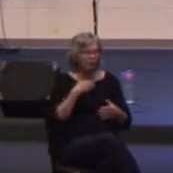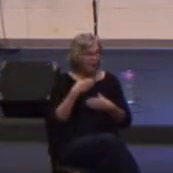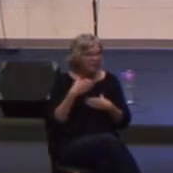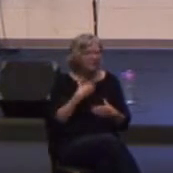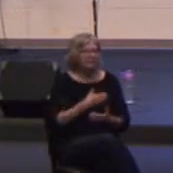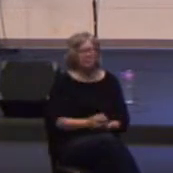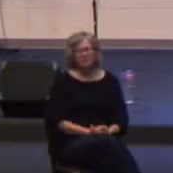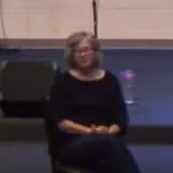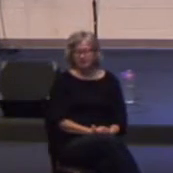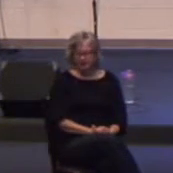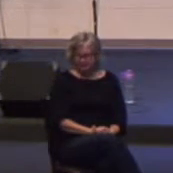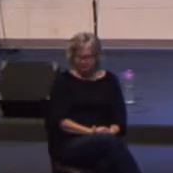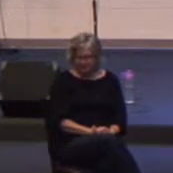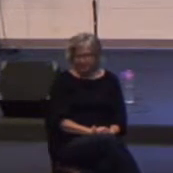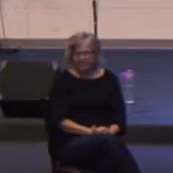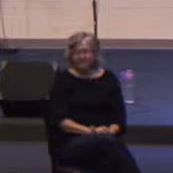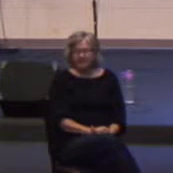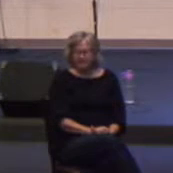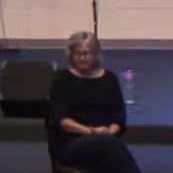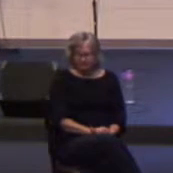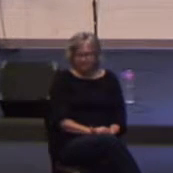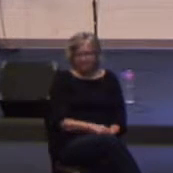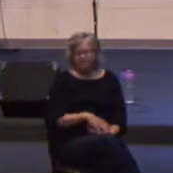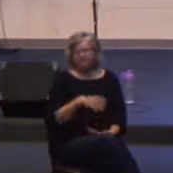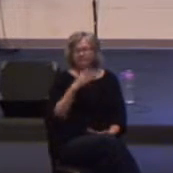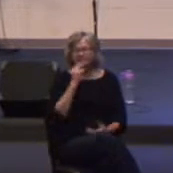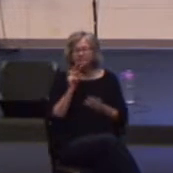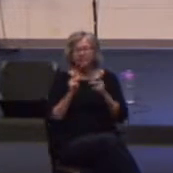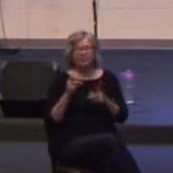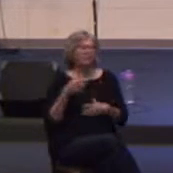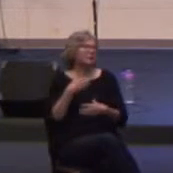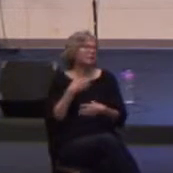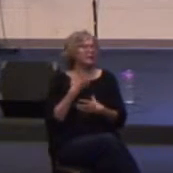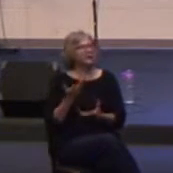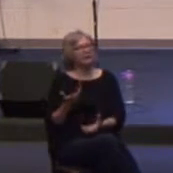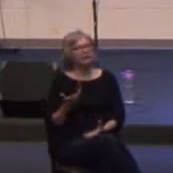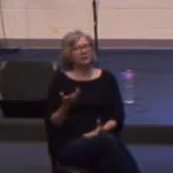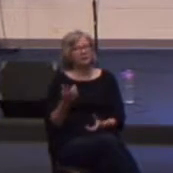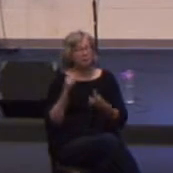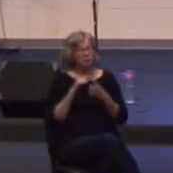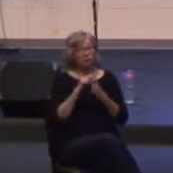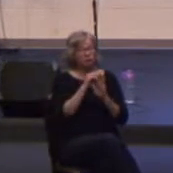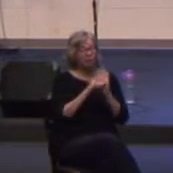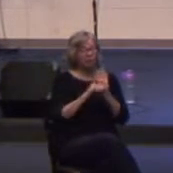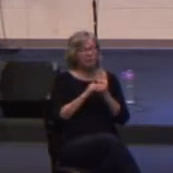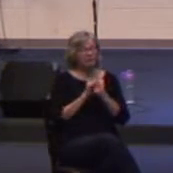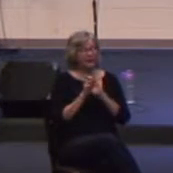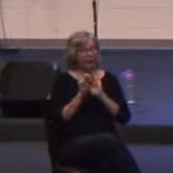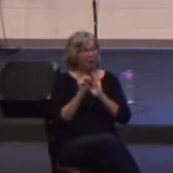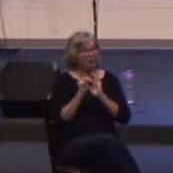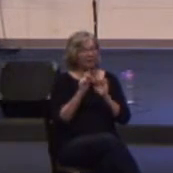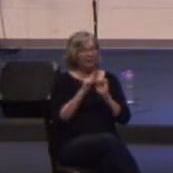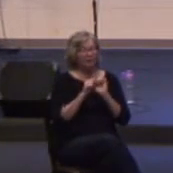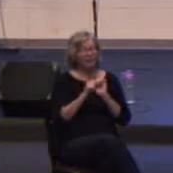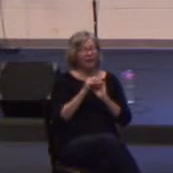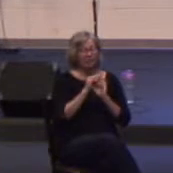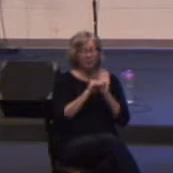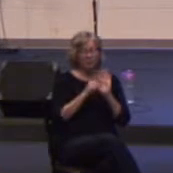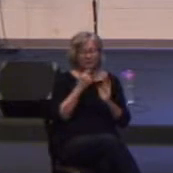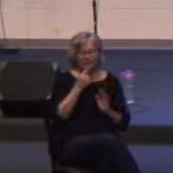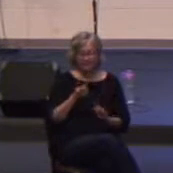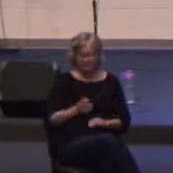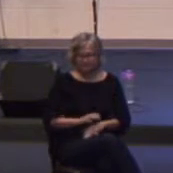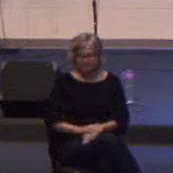complaining. And the Israelites, the text says, are complaining, they're grumbling to Moses and Aaron, but here's what Moses and Aaron, they say to